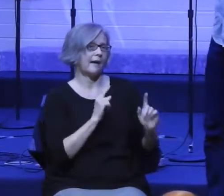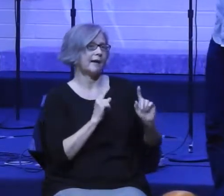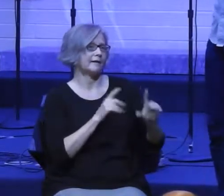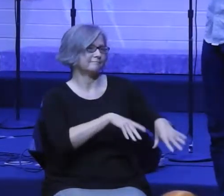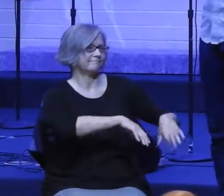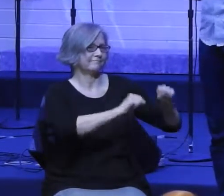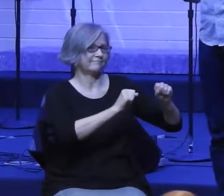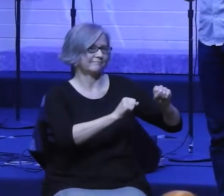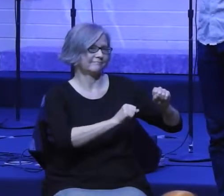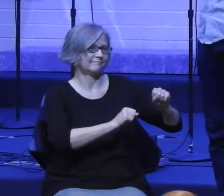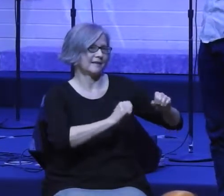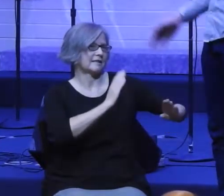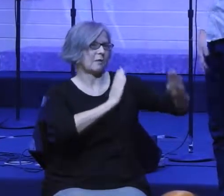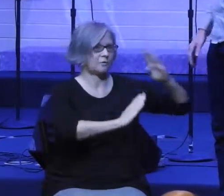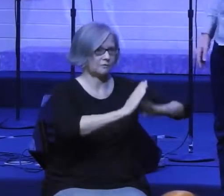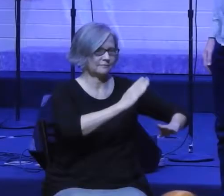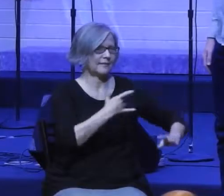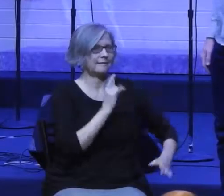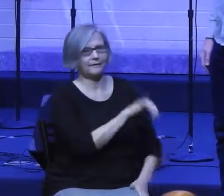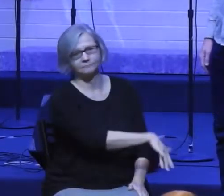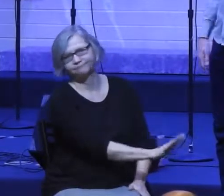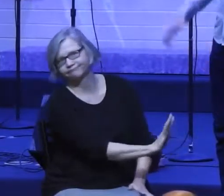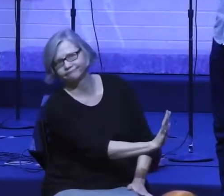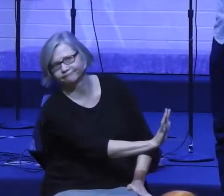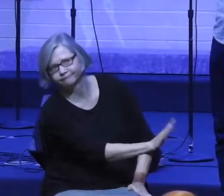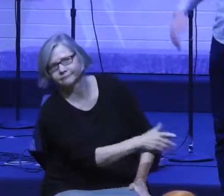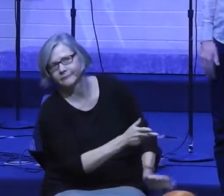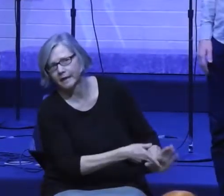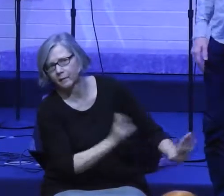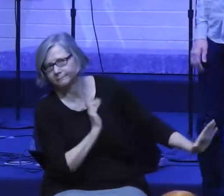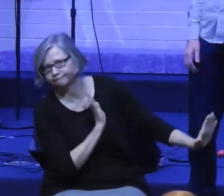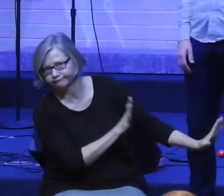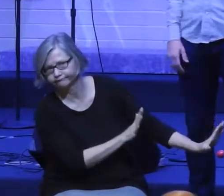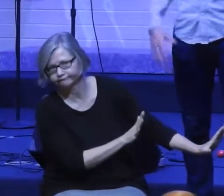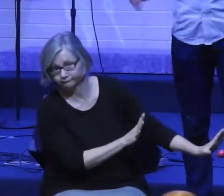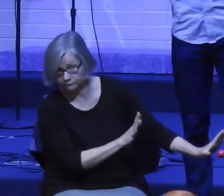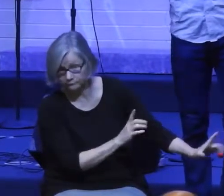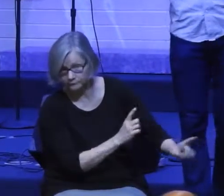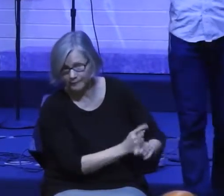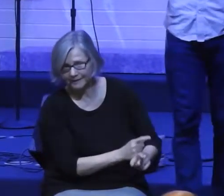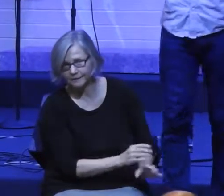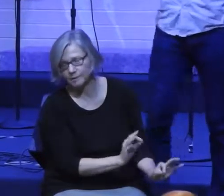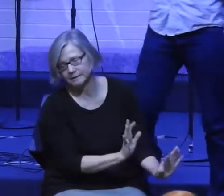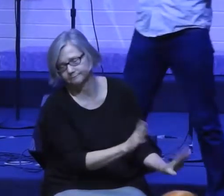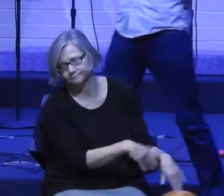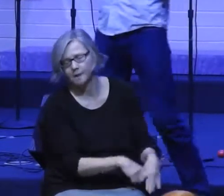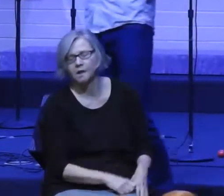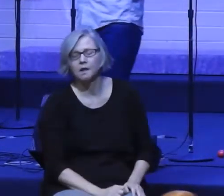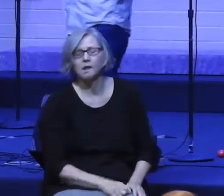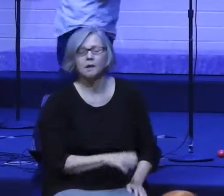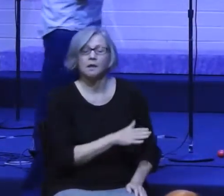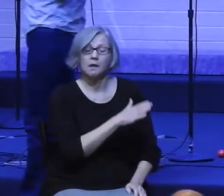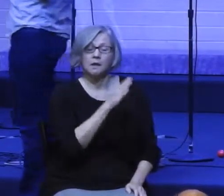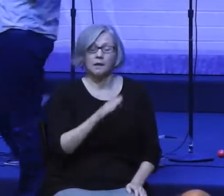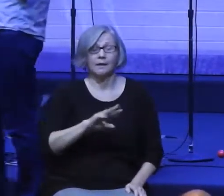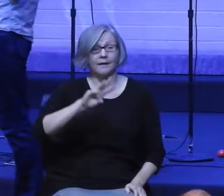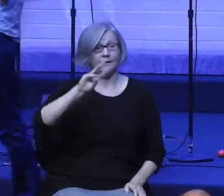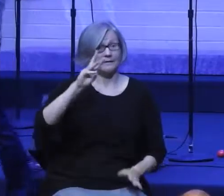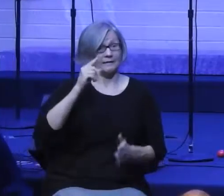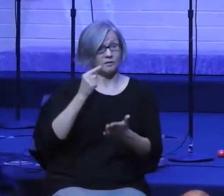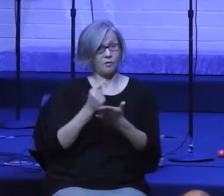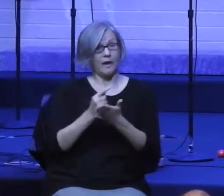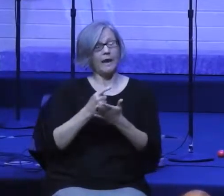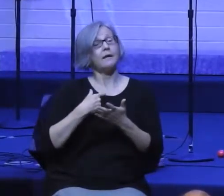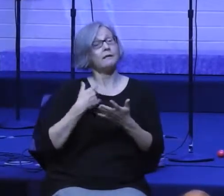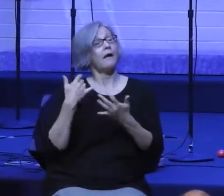Taekwondo. And I decided I didn't like Taekwondo. Sorry. Right? Not that big of a deal. In sixth grade, I